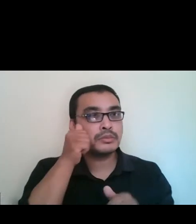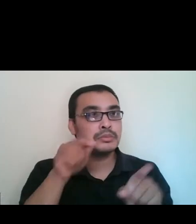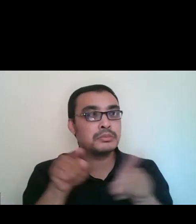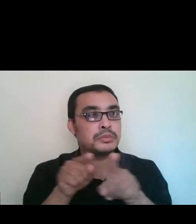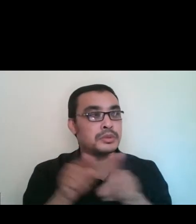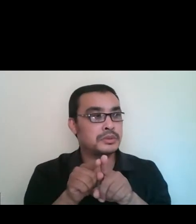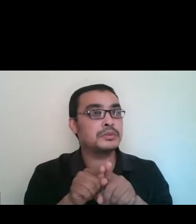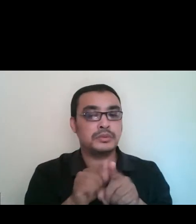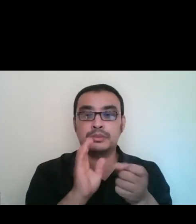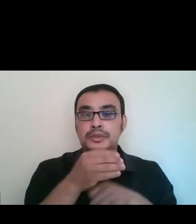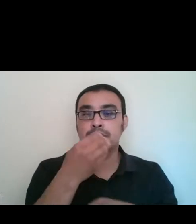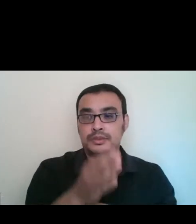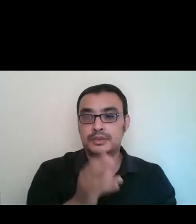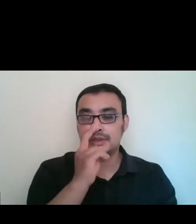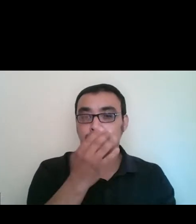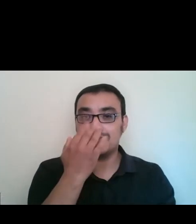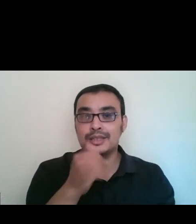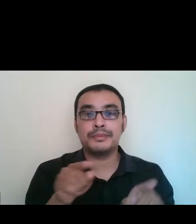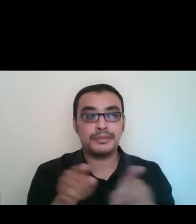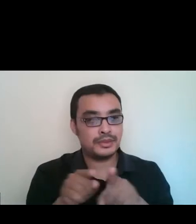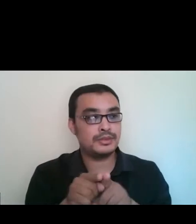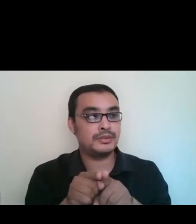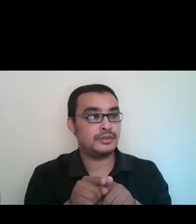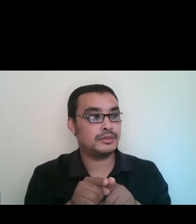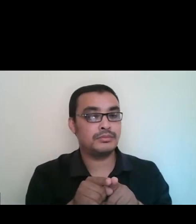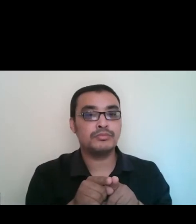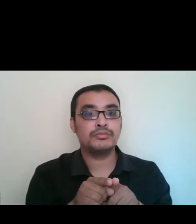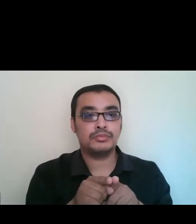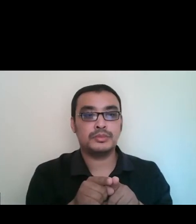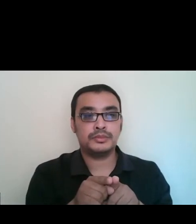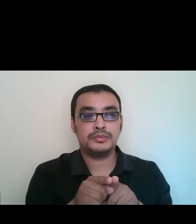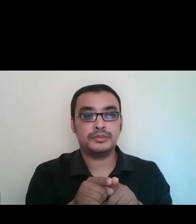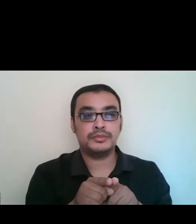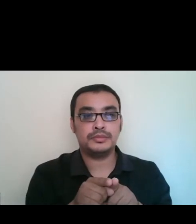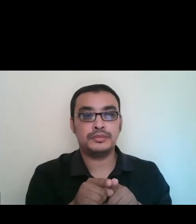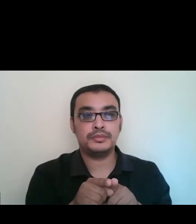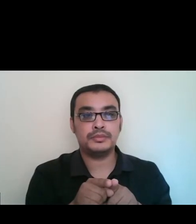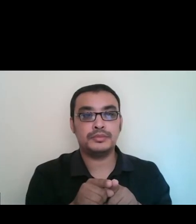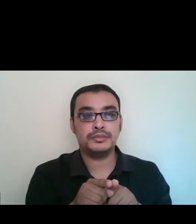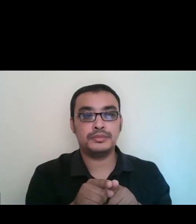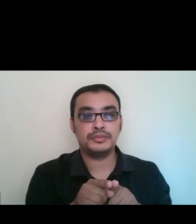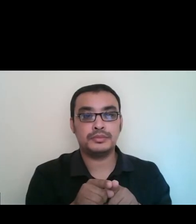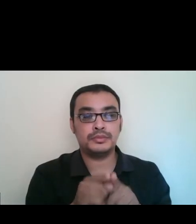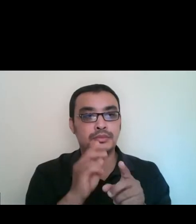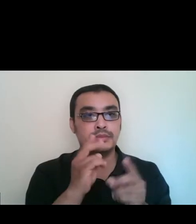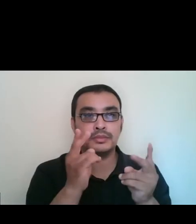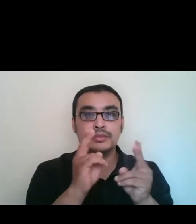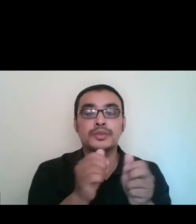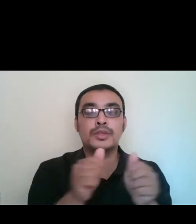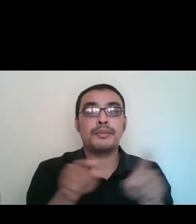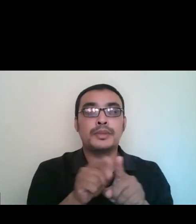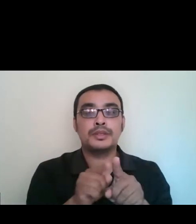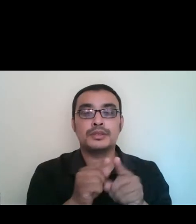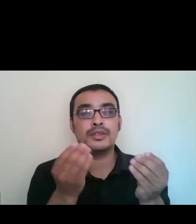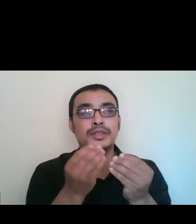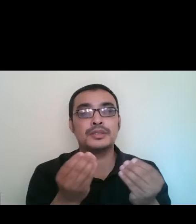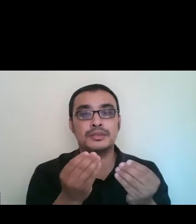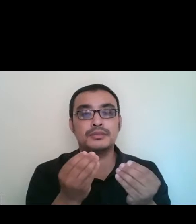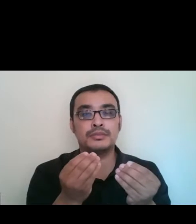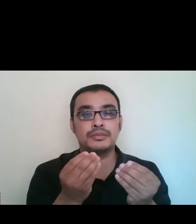elders. So these both need a wonderful fusion, which can create some very